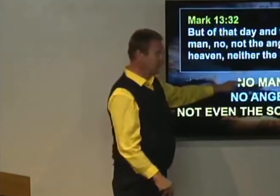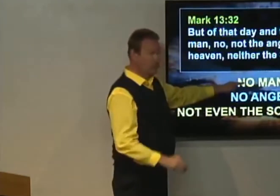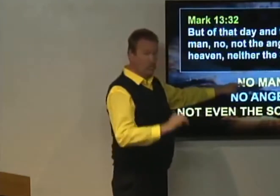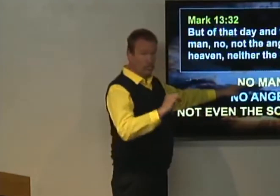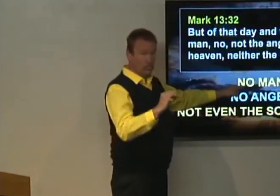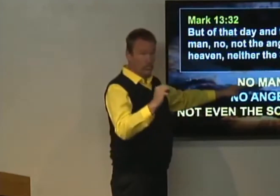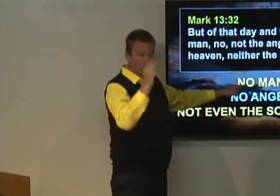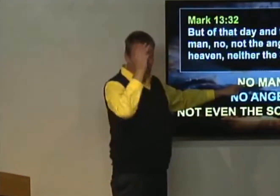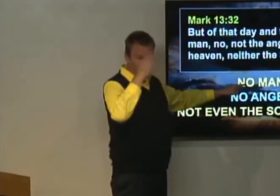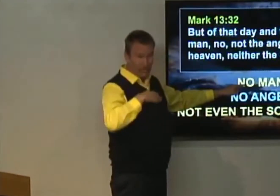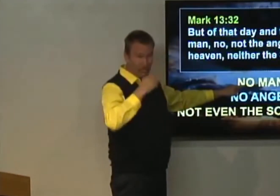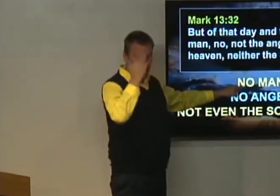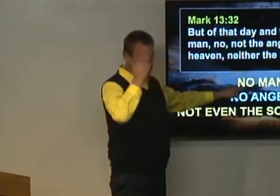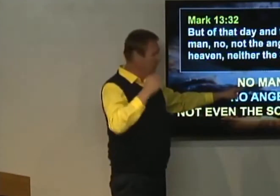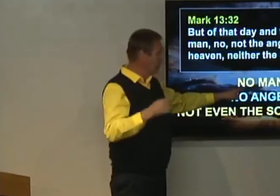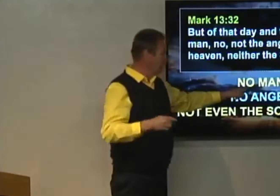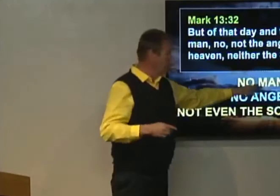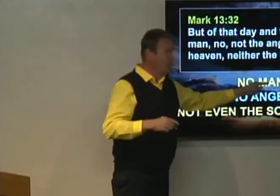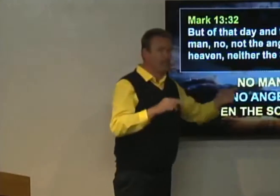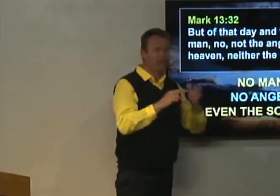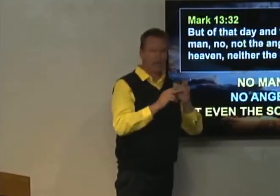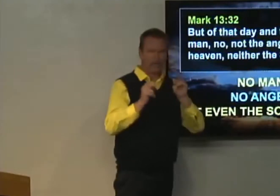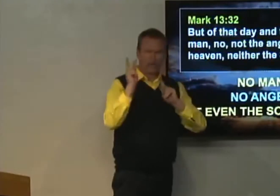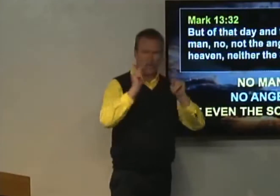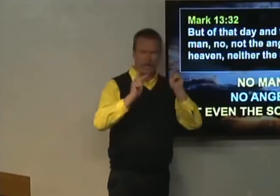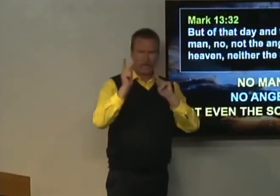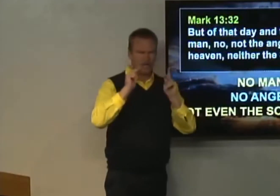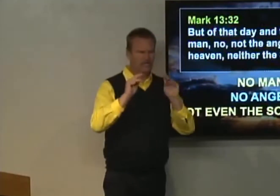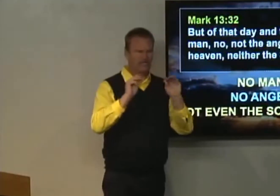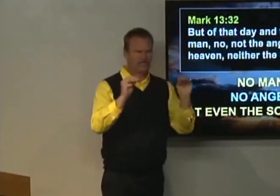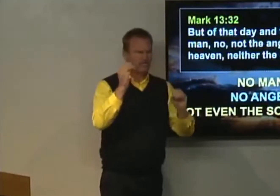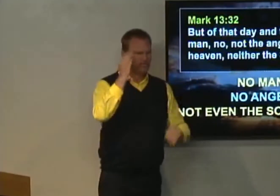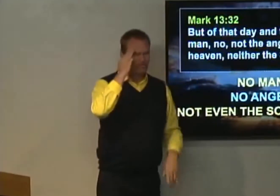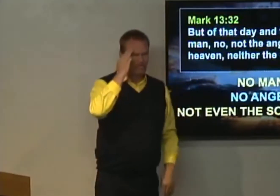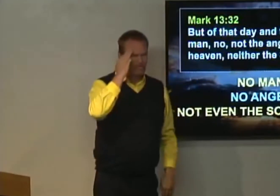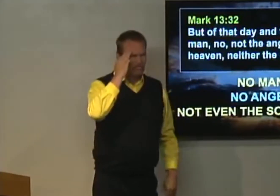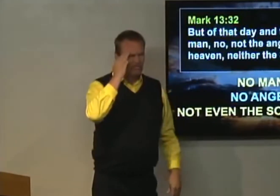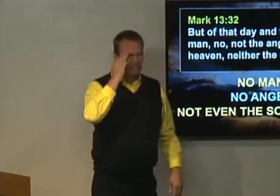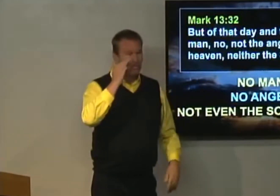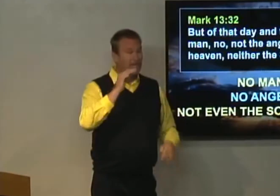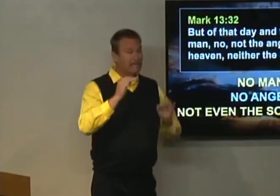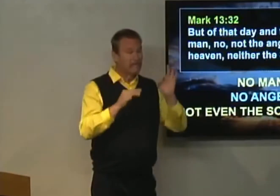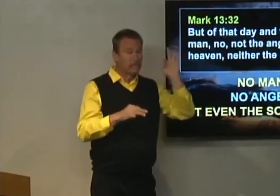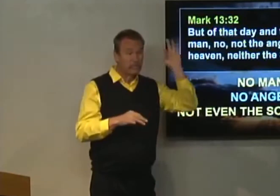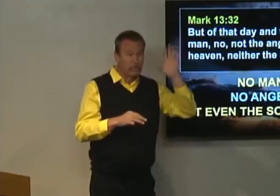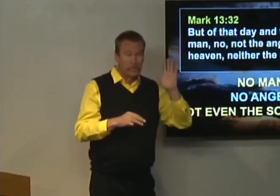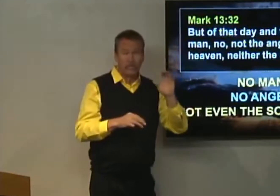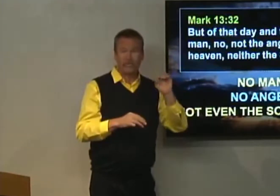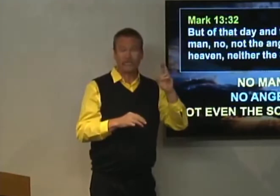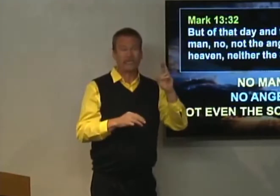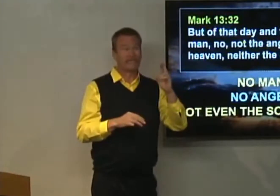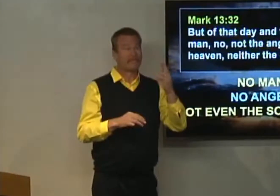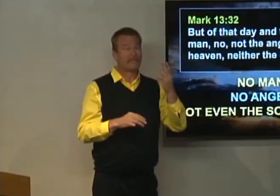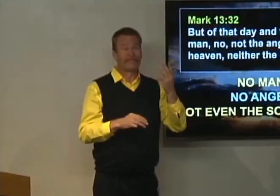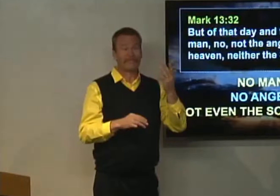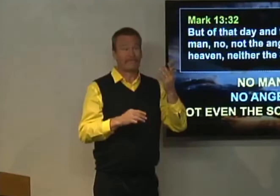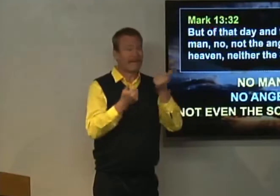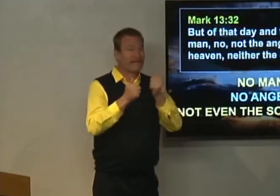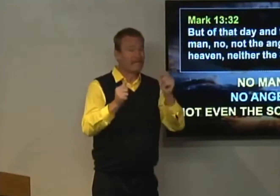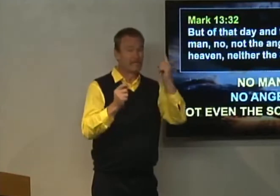Exactly. No man knows. This means no individual, no human being on earth, no pastor